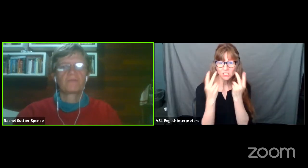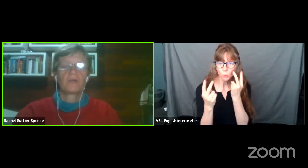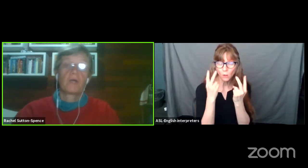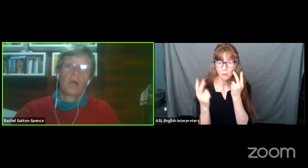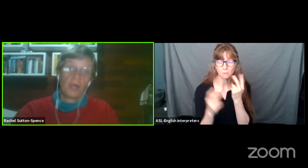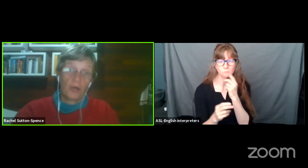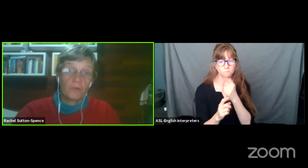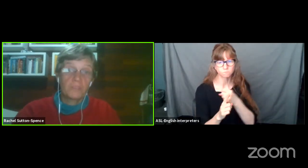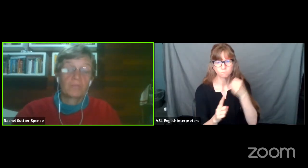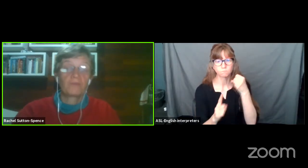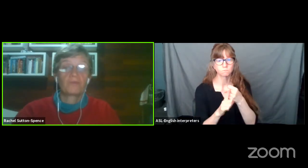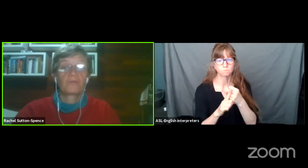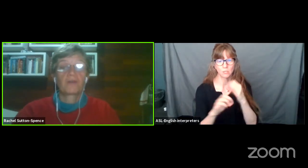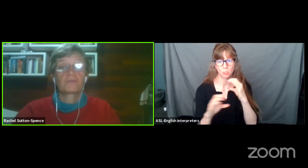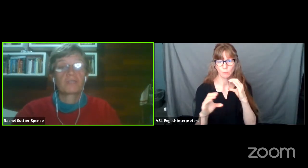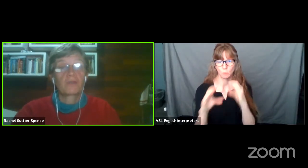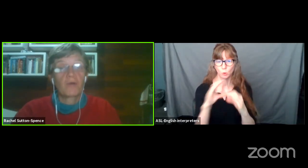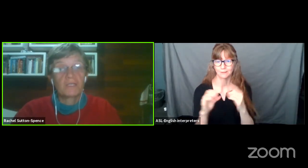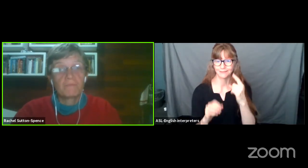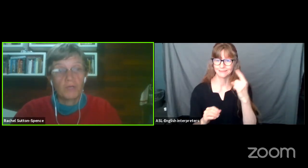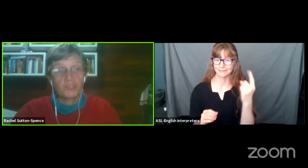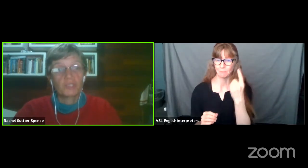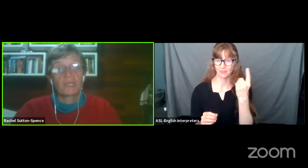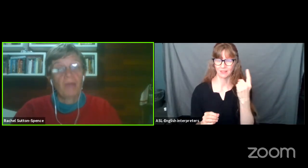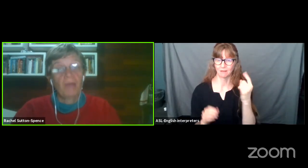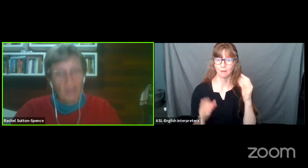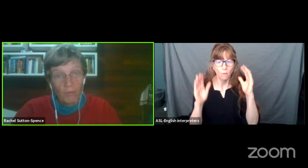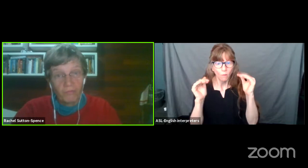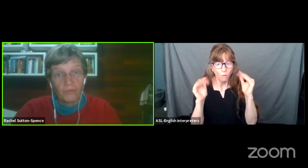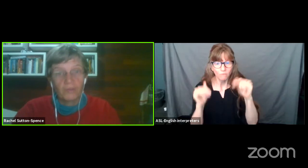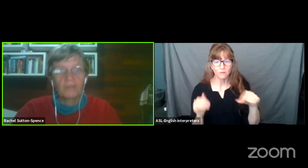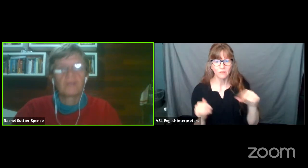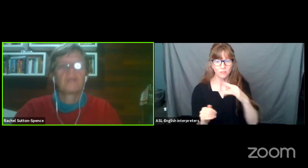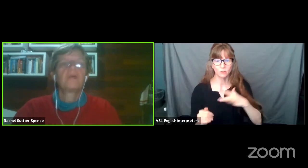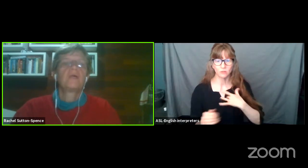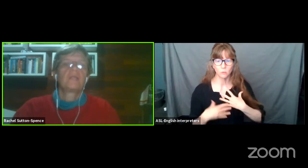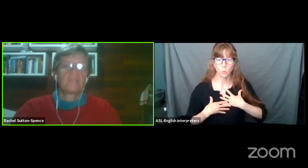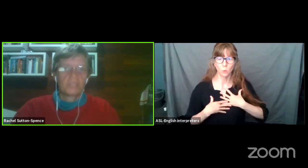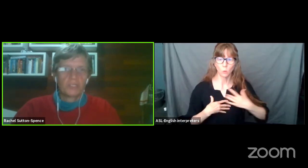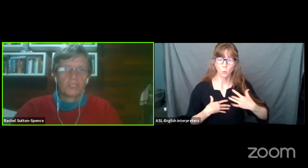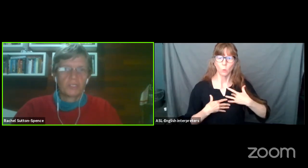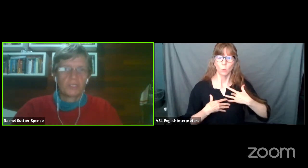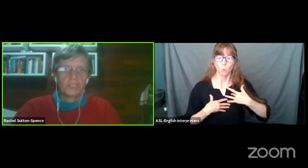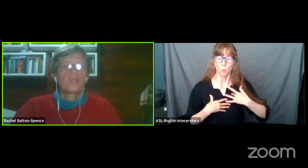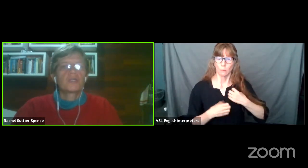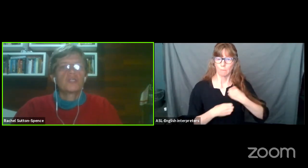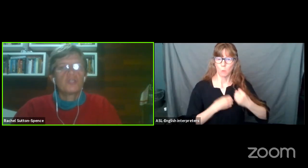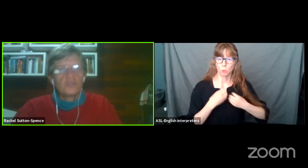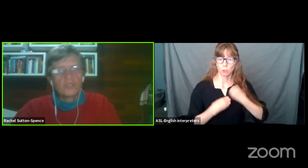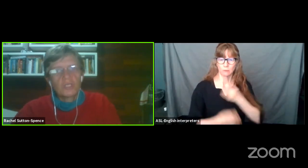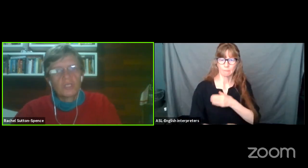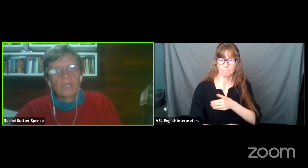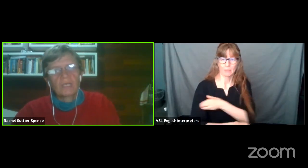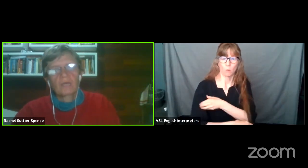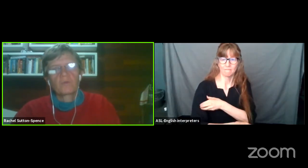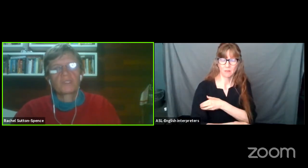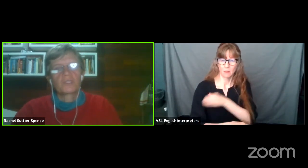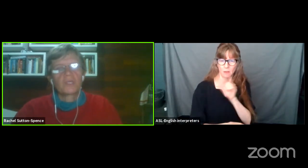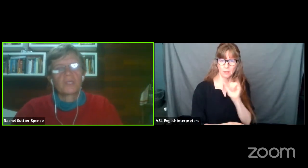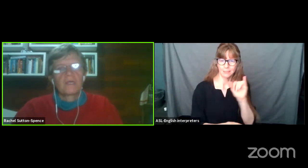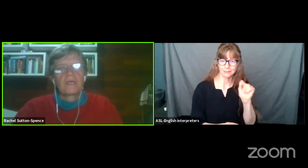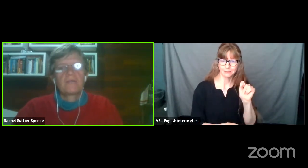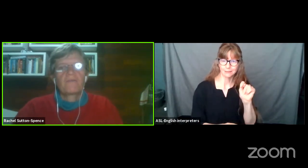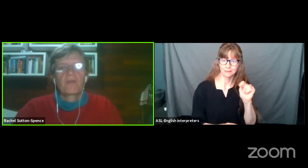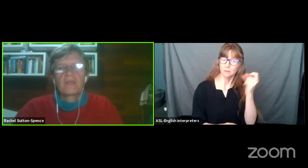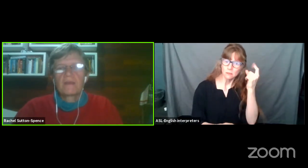communicative. I hope some of you found quite emotionally powerful literature that used sign